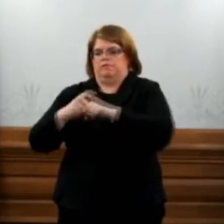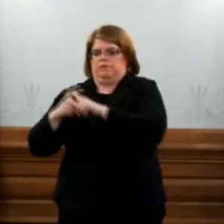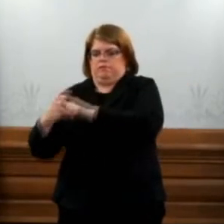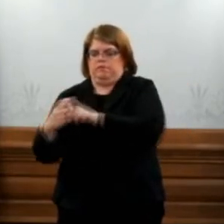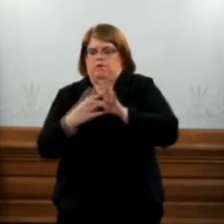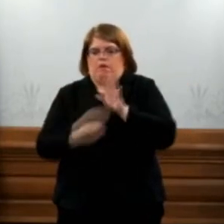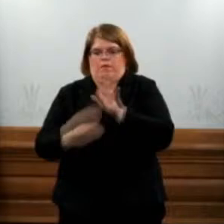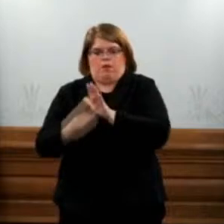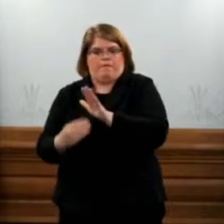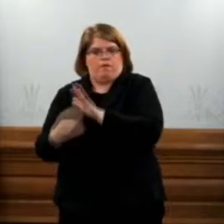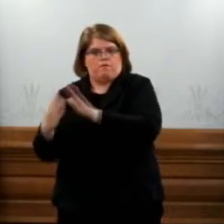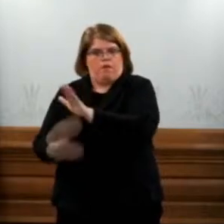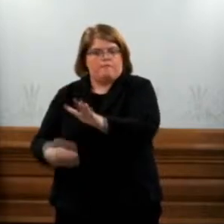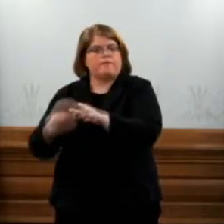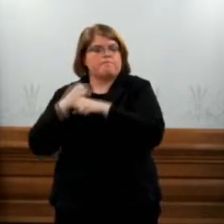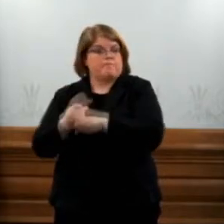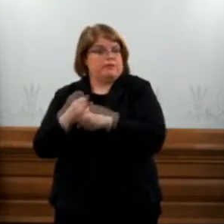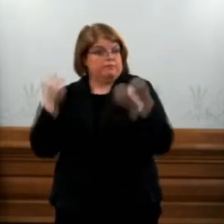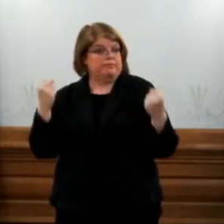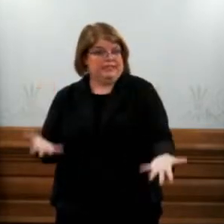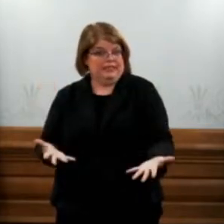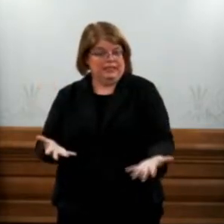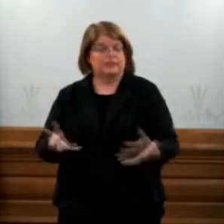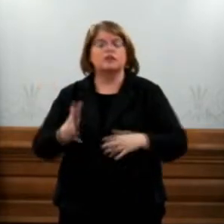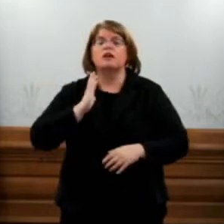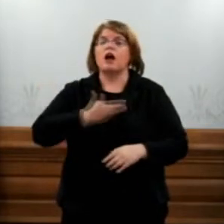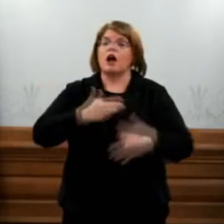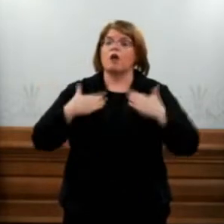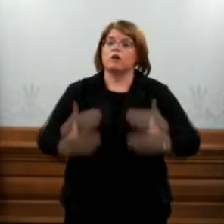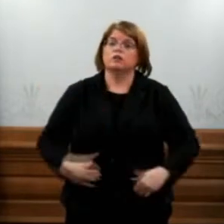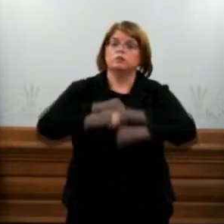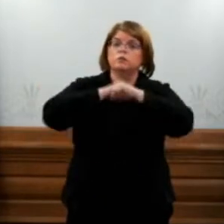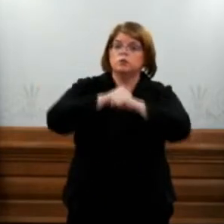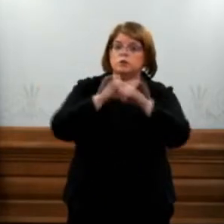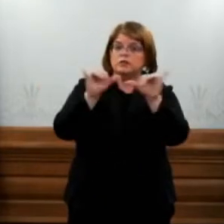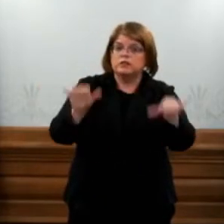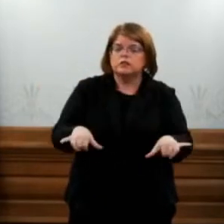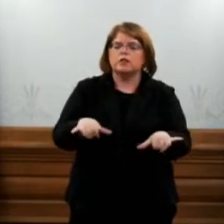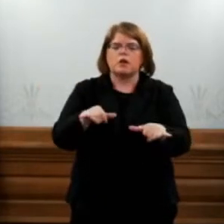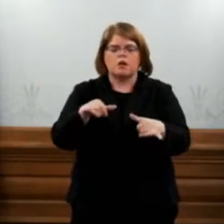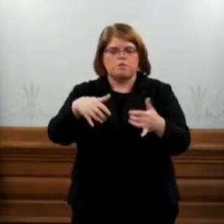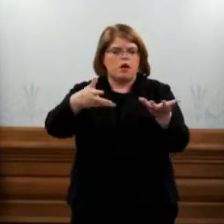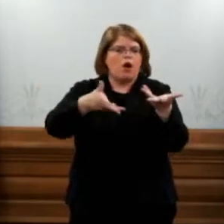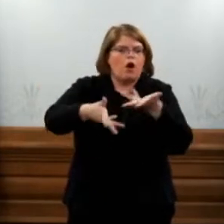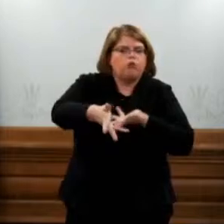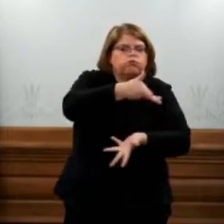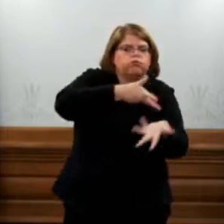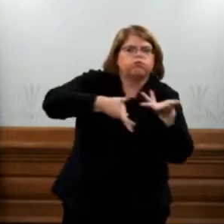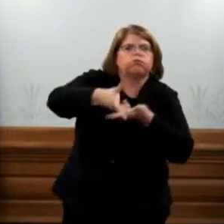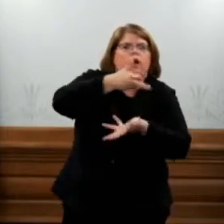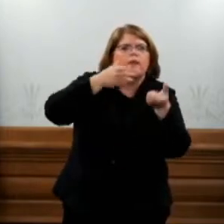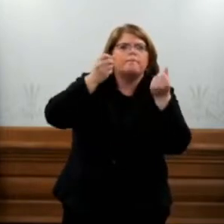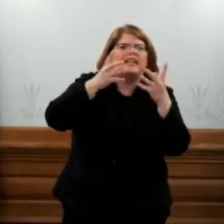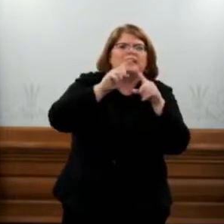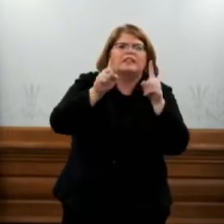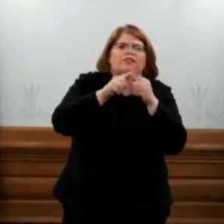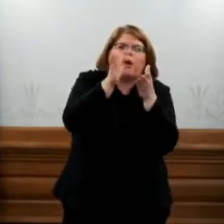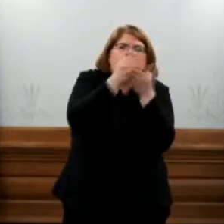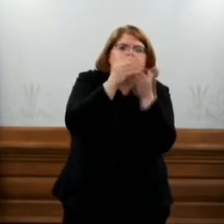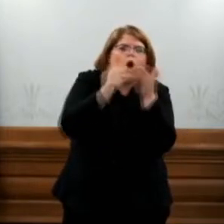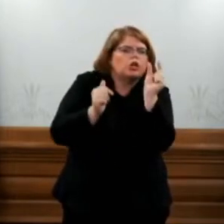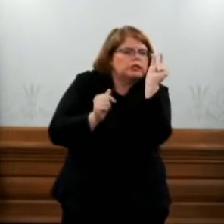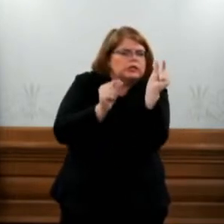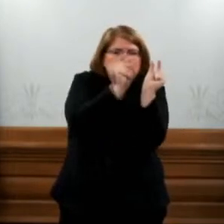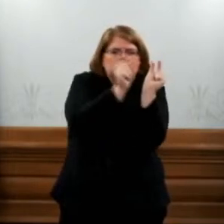body sees a lot of, or our immune system sees a lot of different pieces or epitopes of these viruses, of